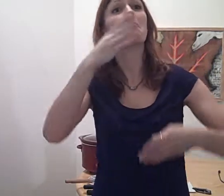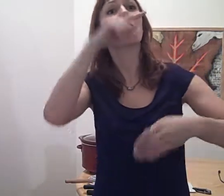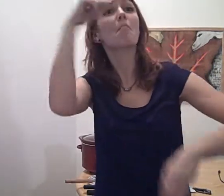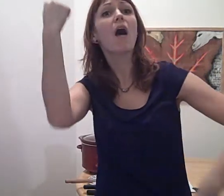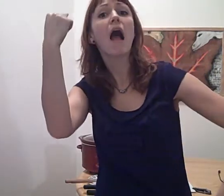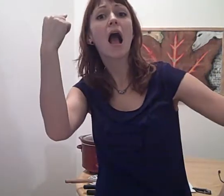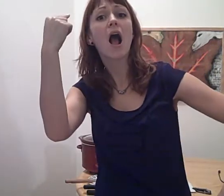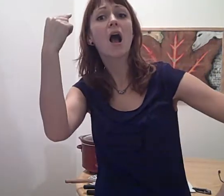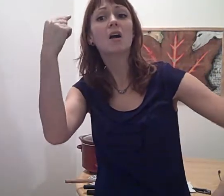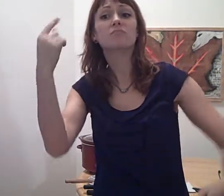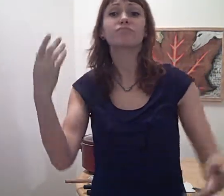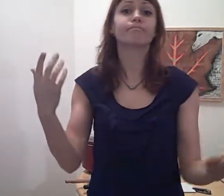and flexible.